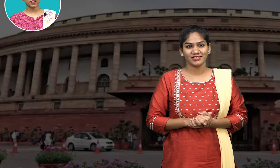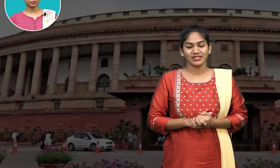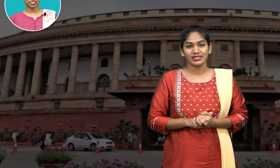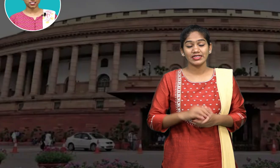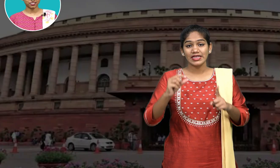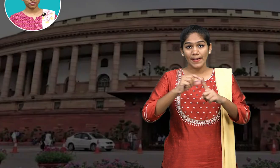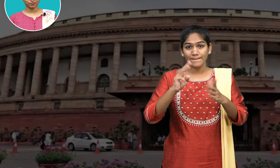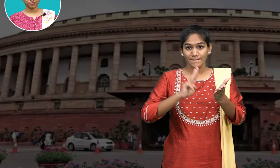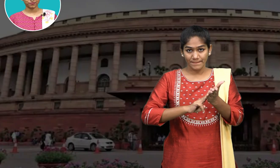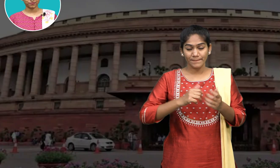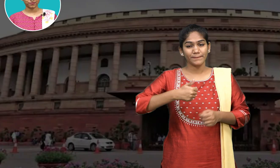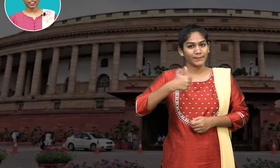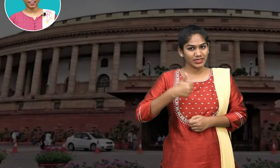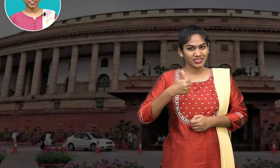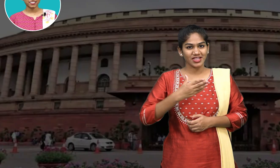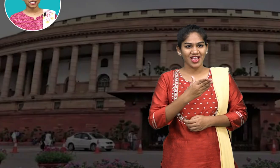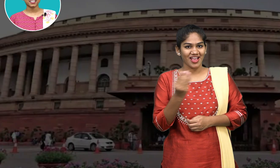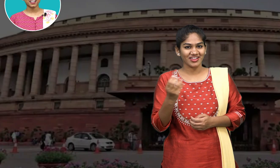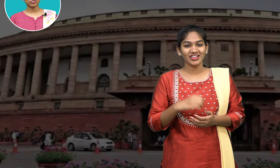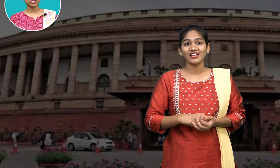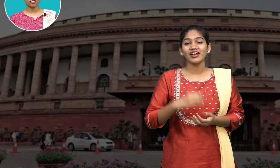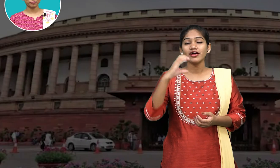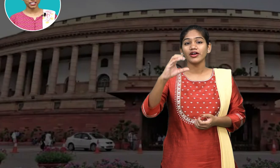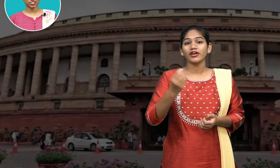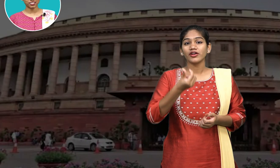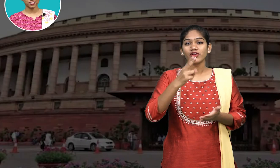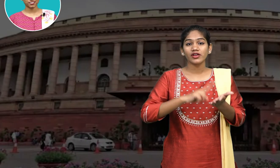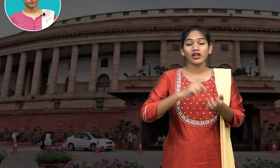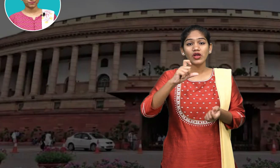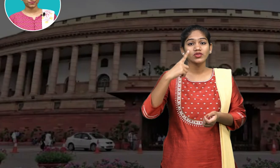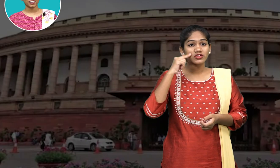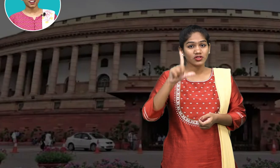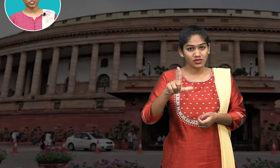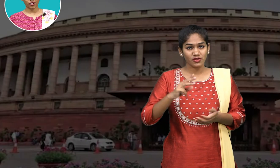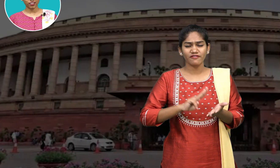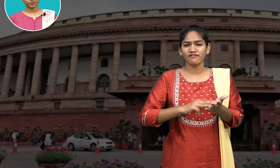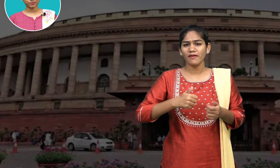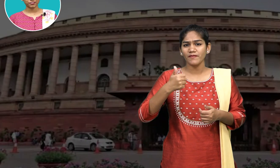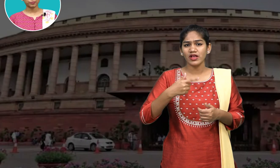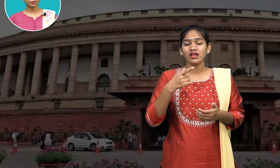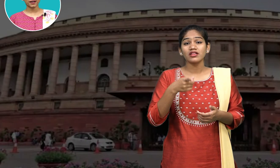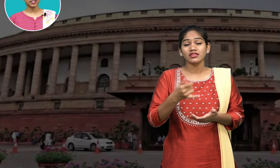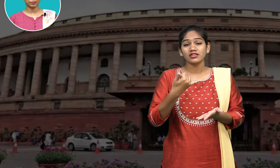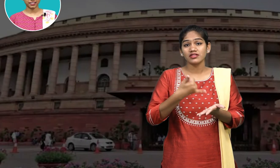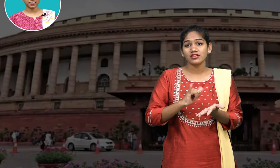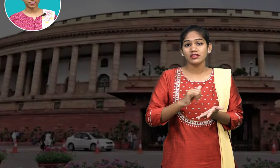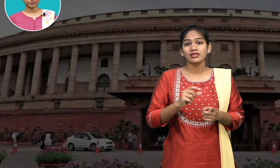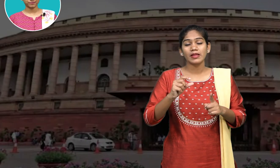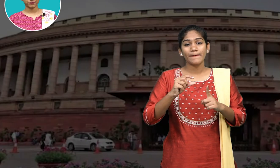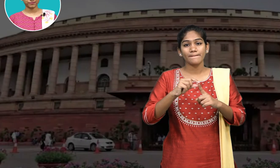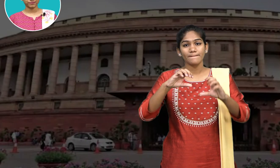The Prime Minister and the Council of Ministers are drawn from the